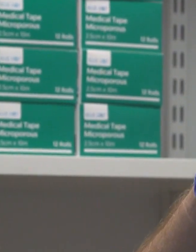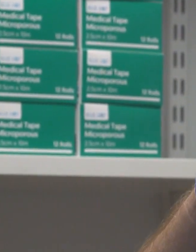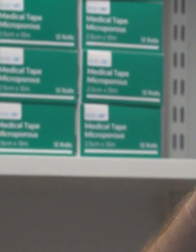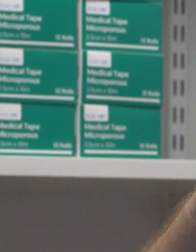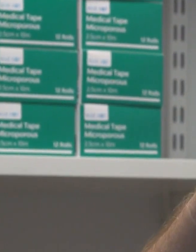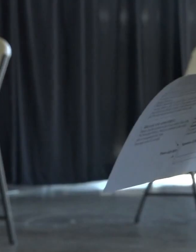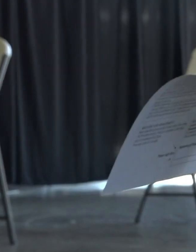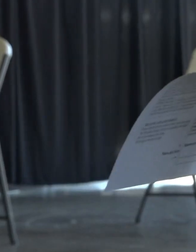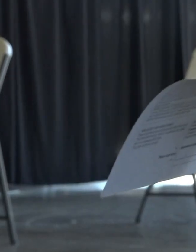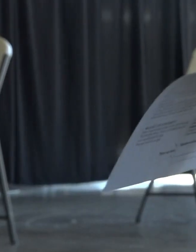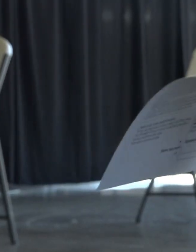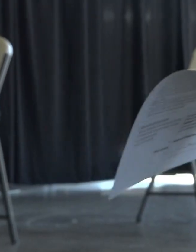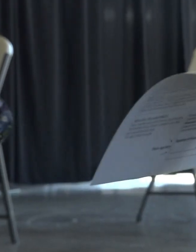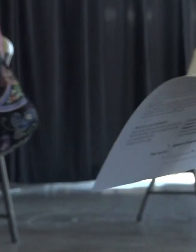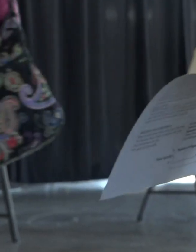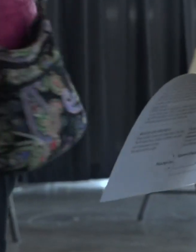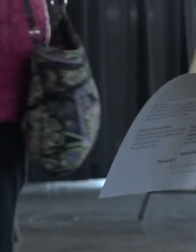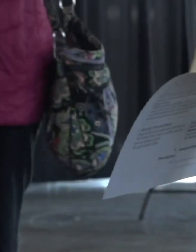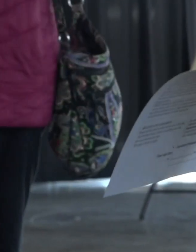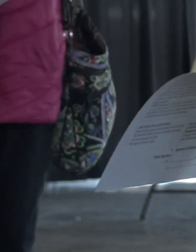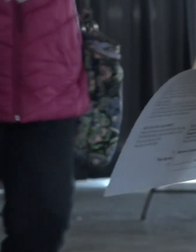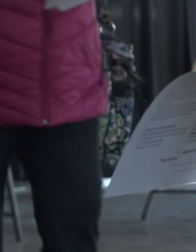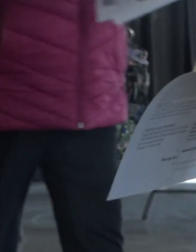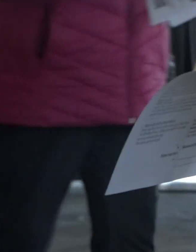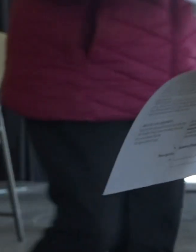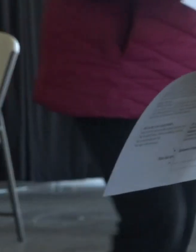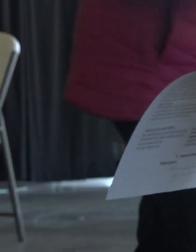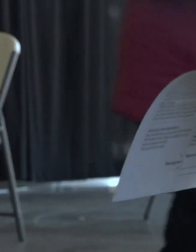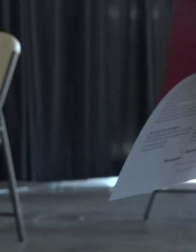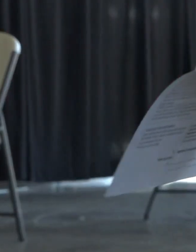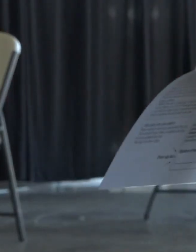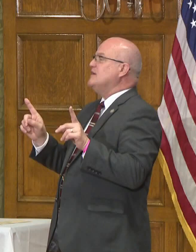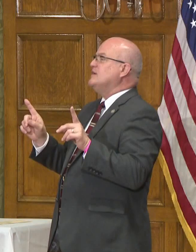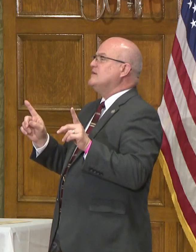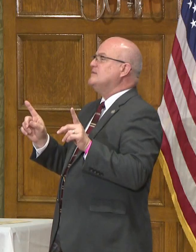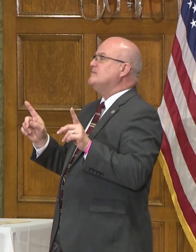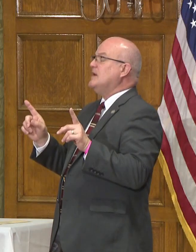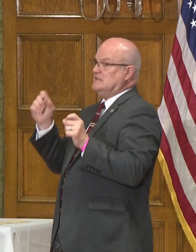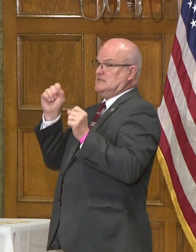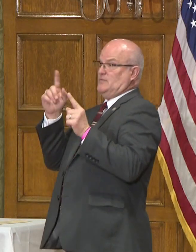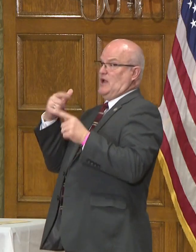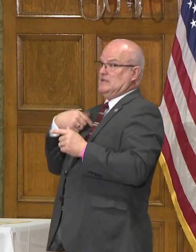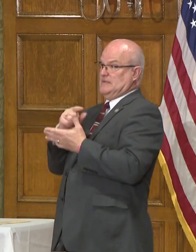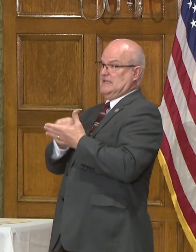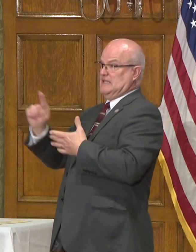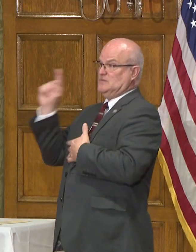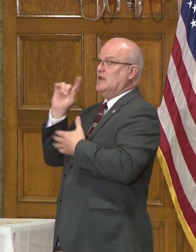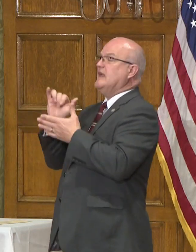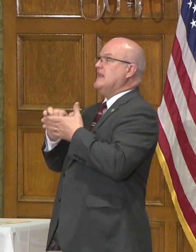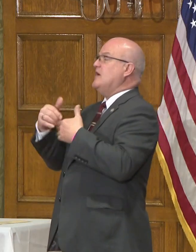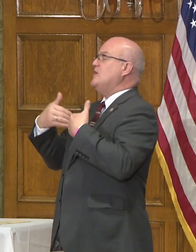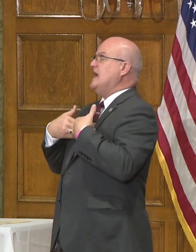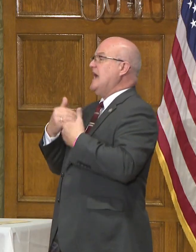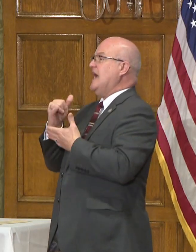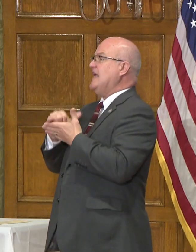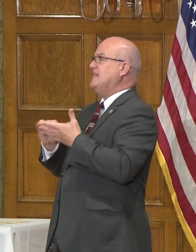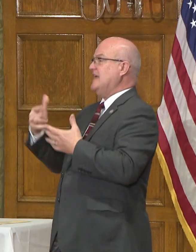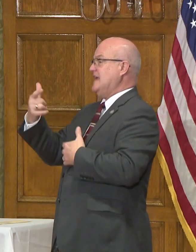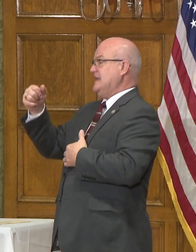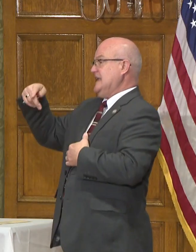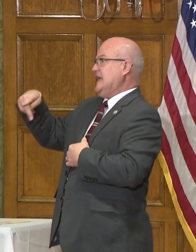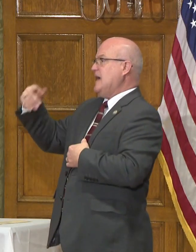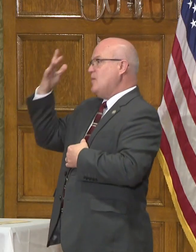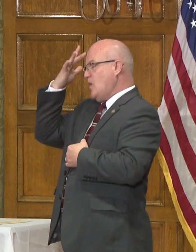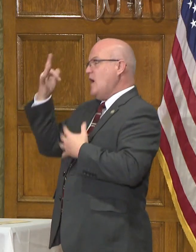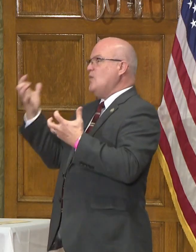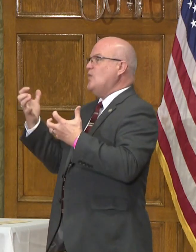available appointments and only filled less than 2,000. It did surprise me last week that we did have that gap, and that's